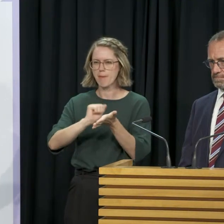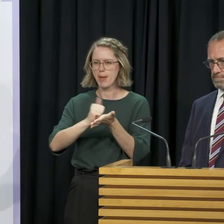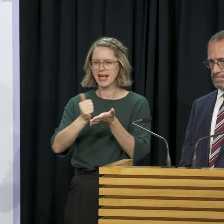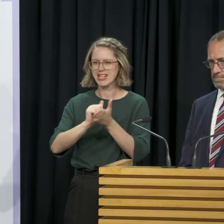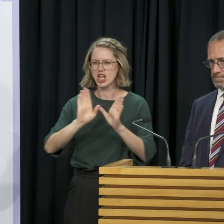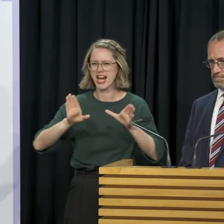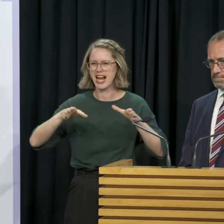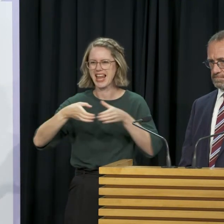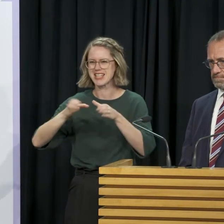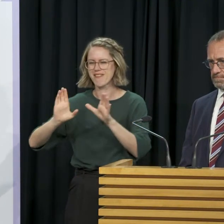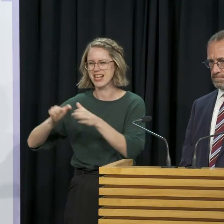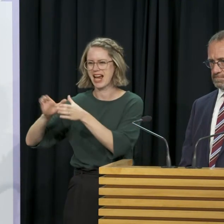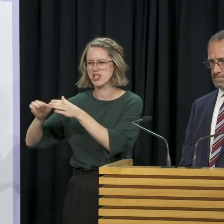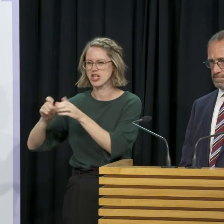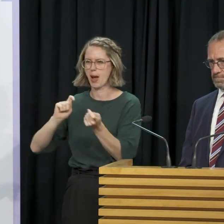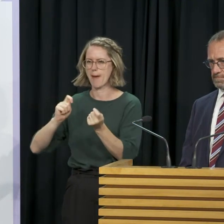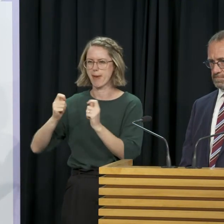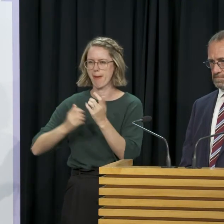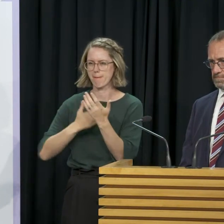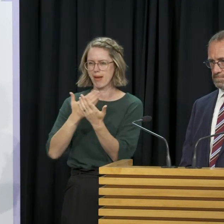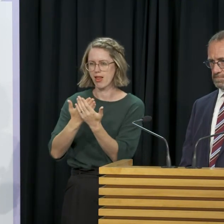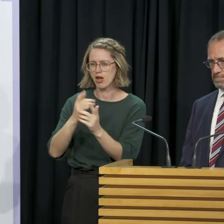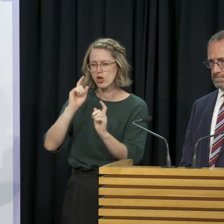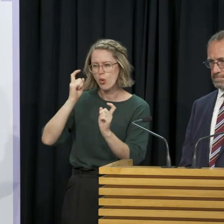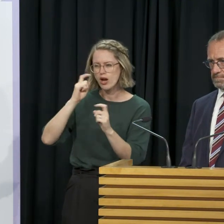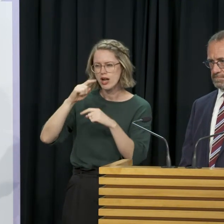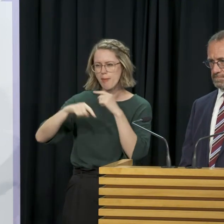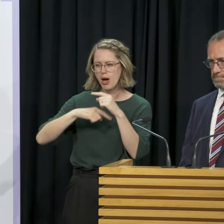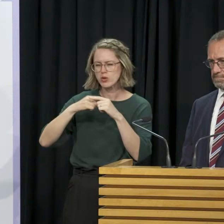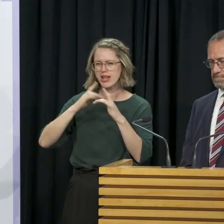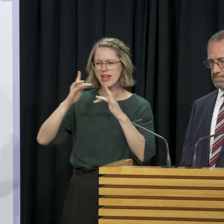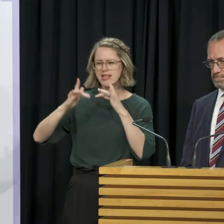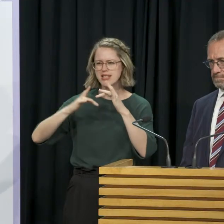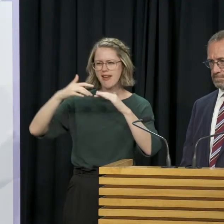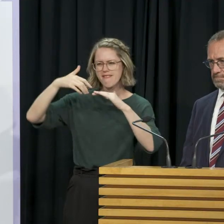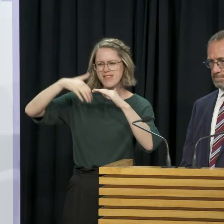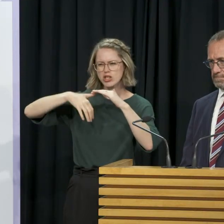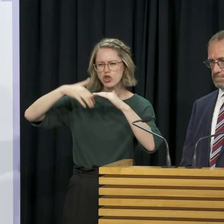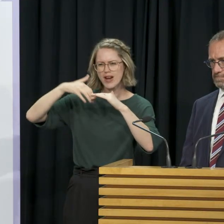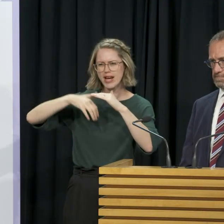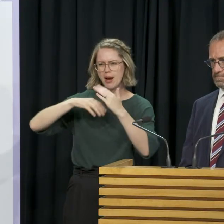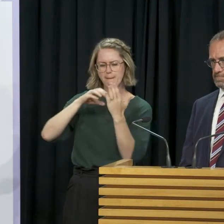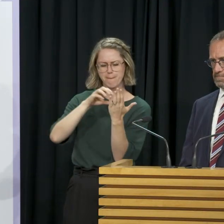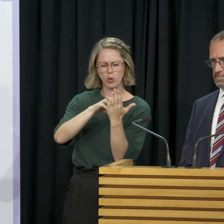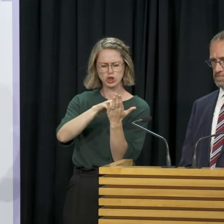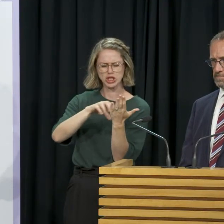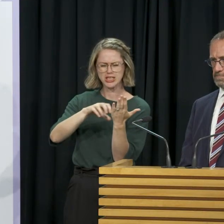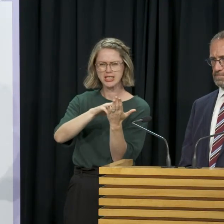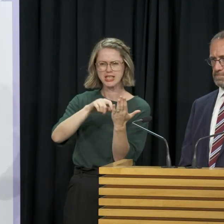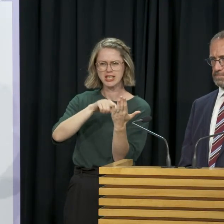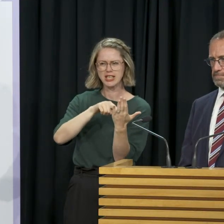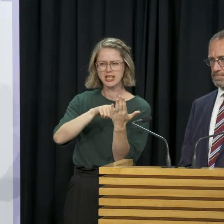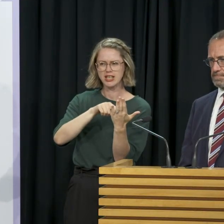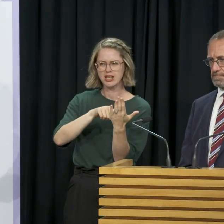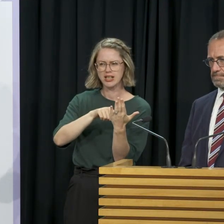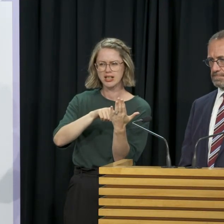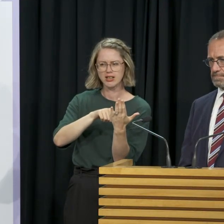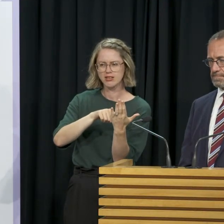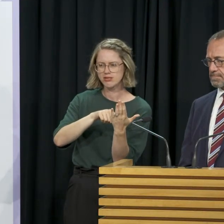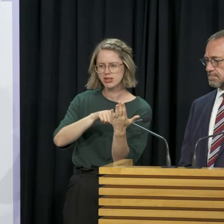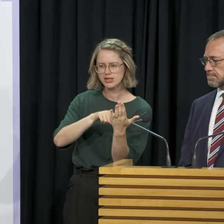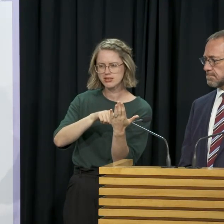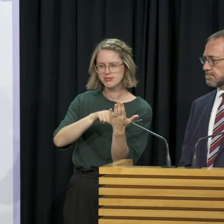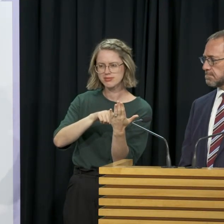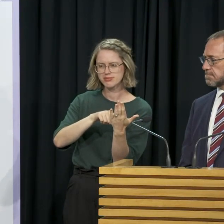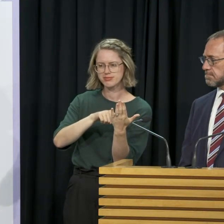the safeguards and oversight for the internet filtering portion in particular in that bill? Do you think there's enough there to make sure that there isn't a misuse of those powers? Yeah,